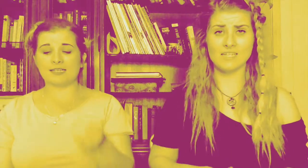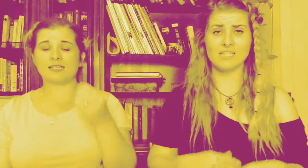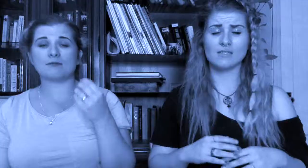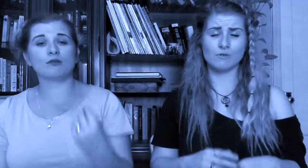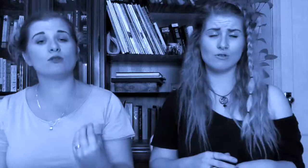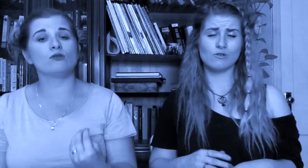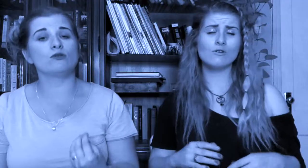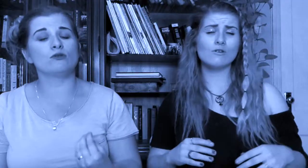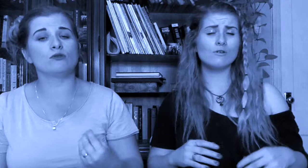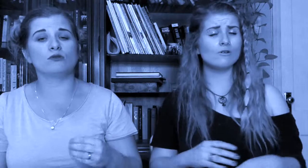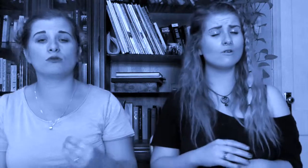it's blue.